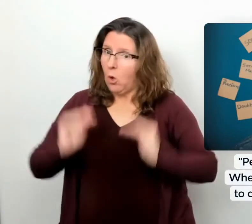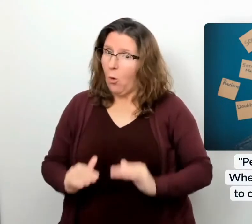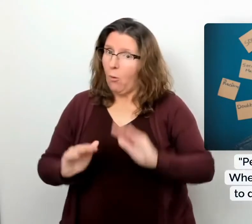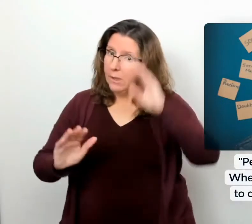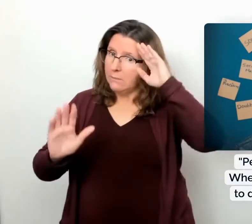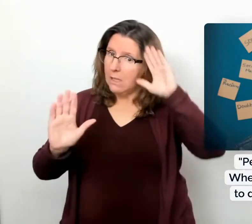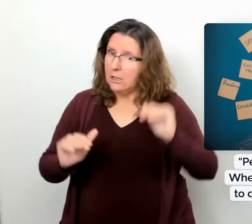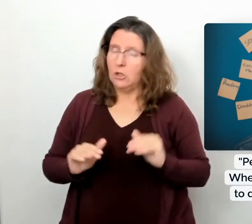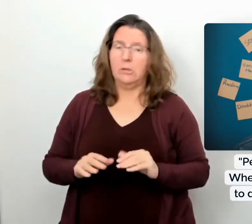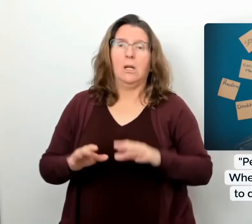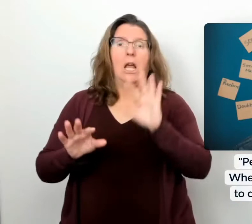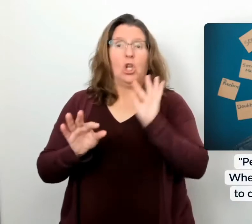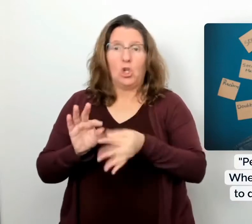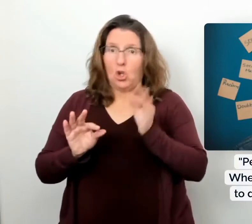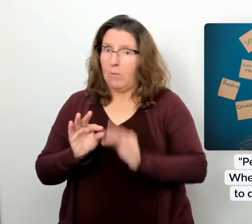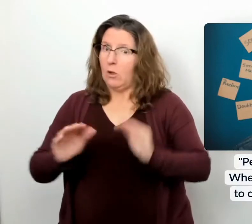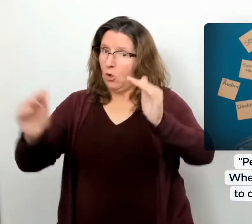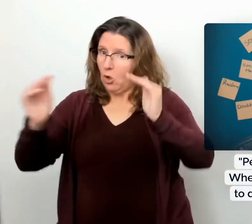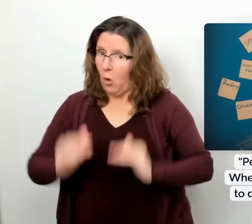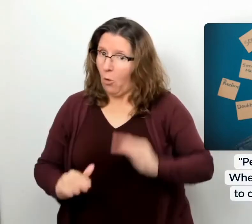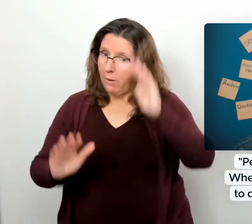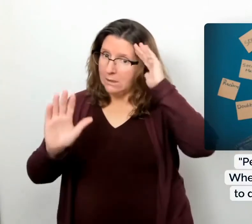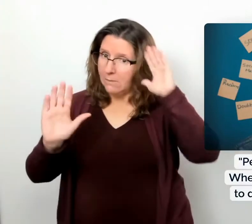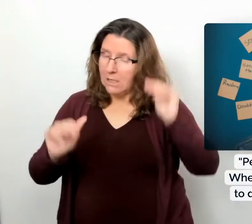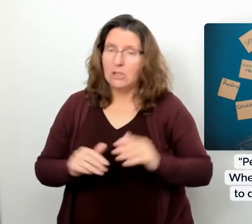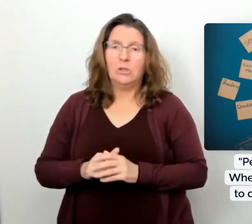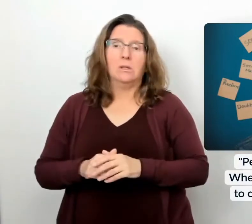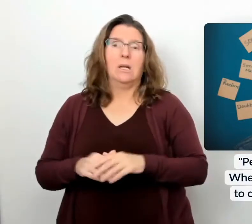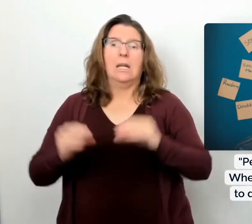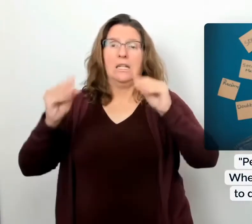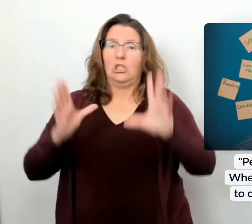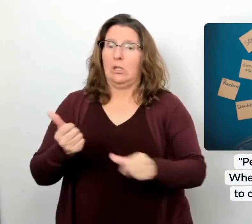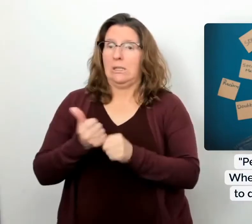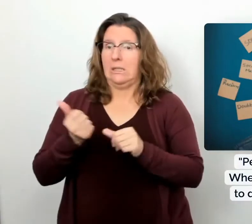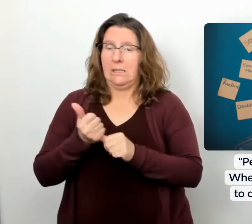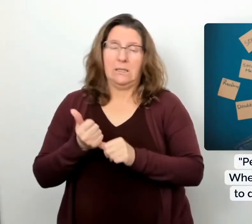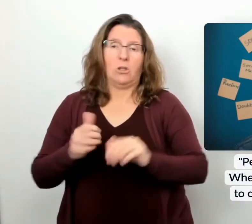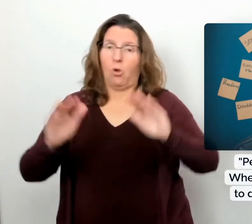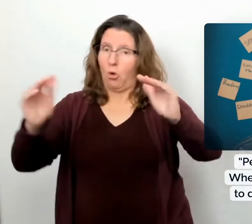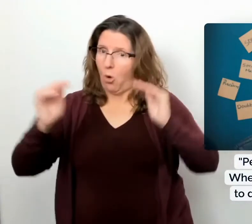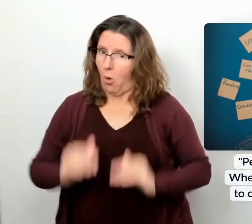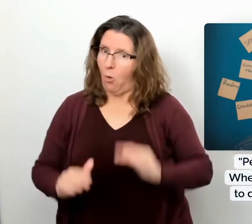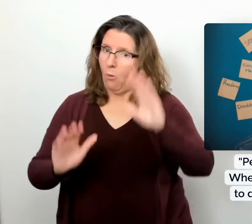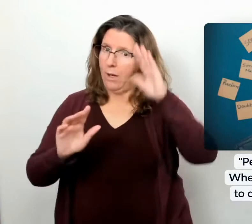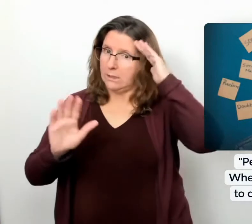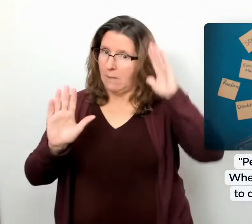children with disabilities. It goes beyond the parents. Teachers, interpreters, teaching